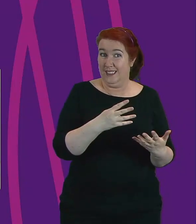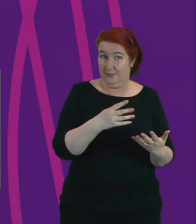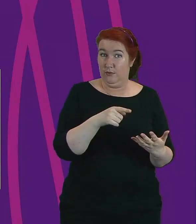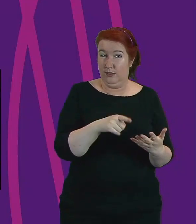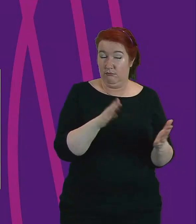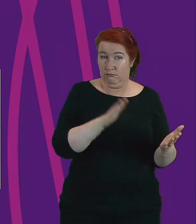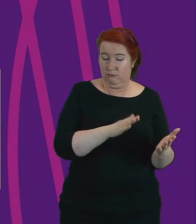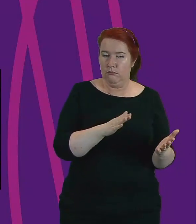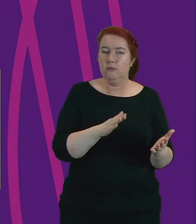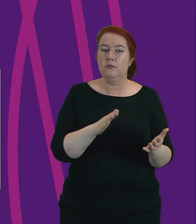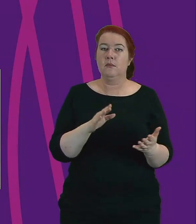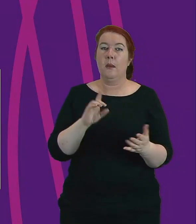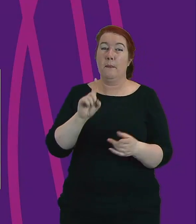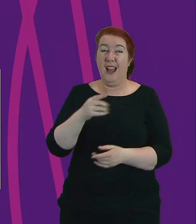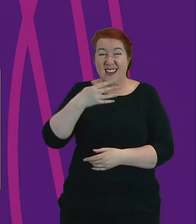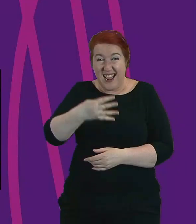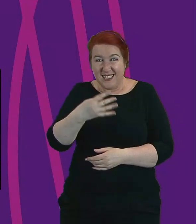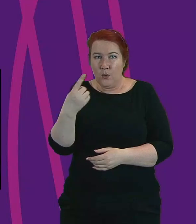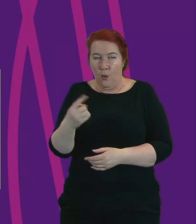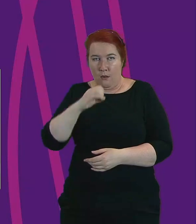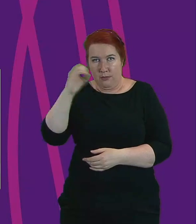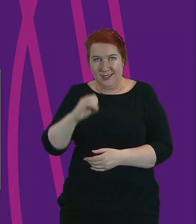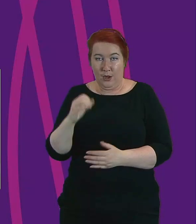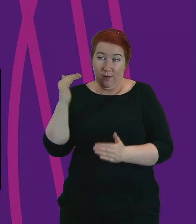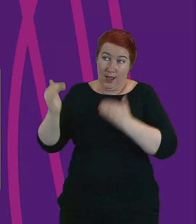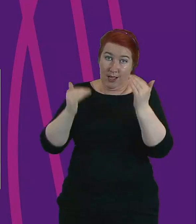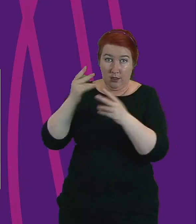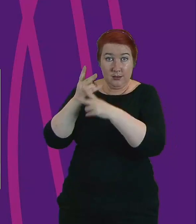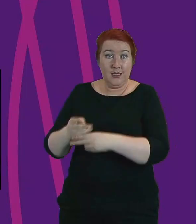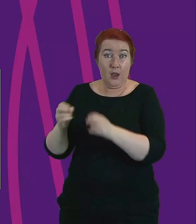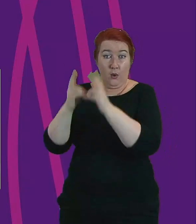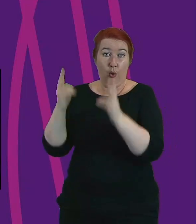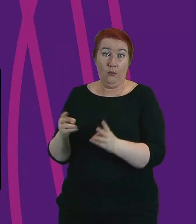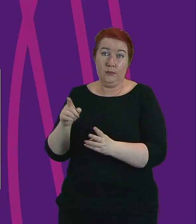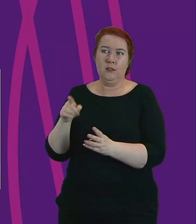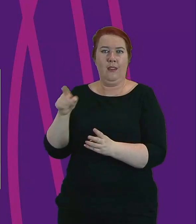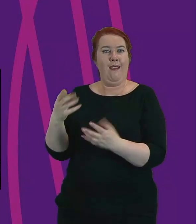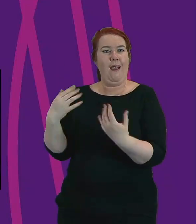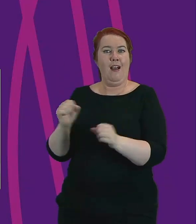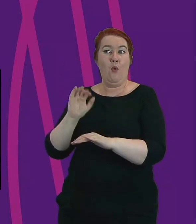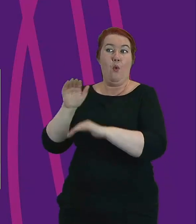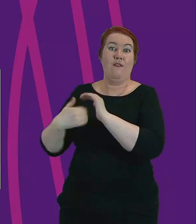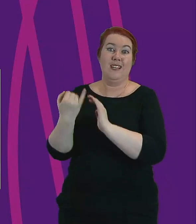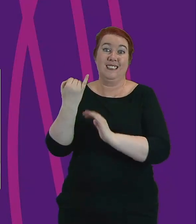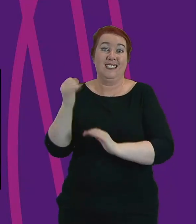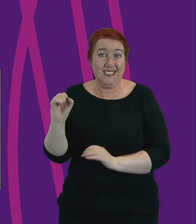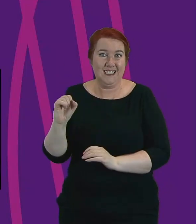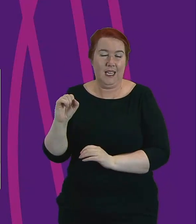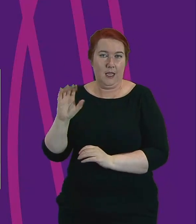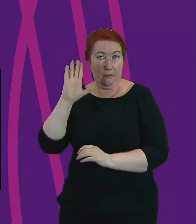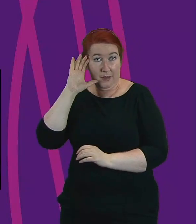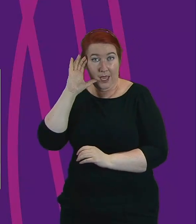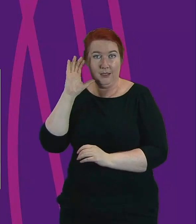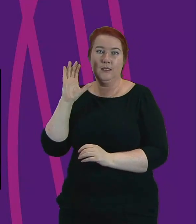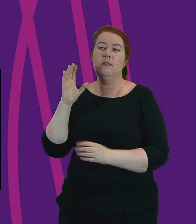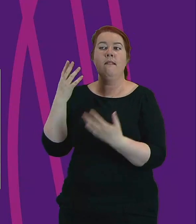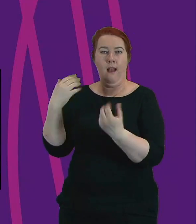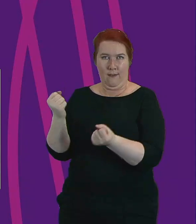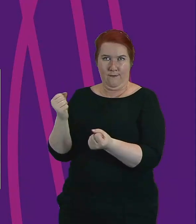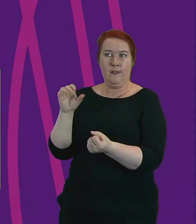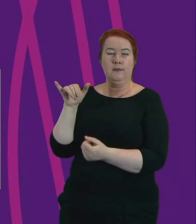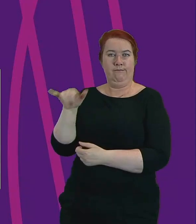contrast, 91% of adult care homes with more than 60 beds have suspected